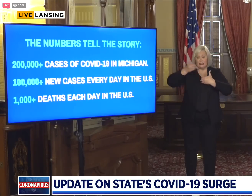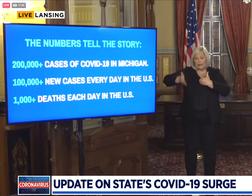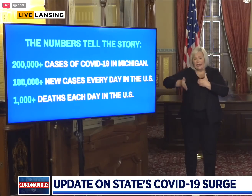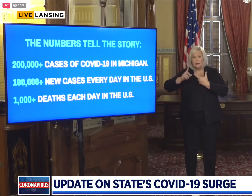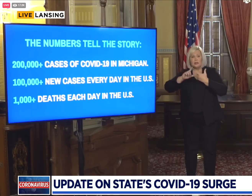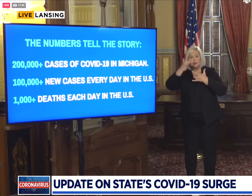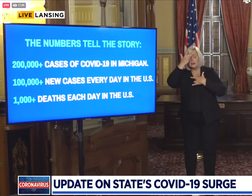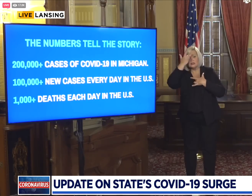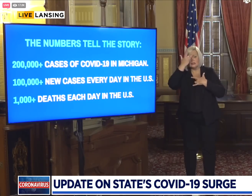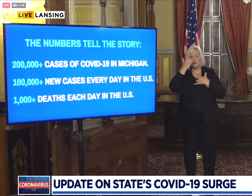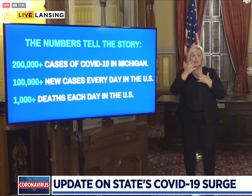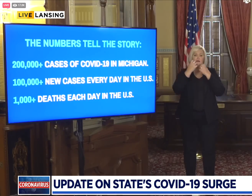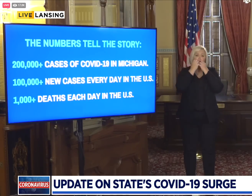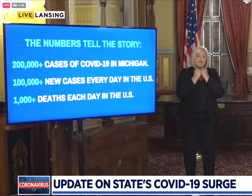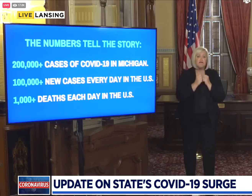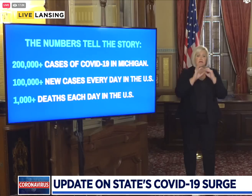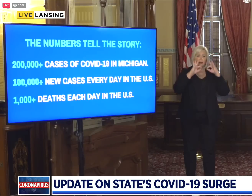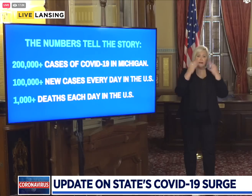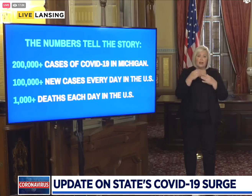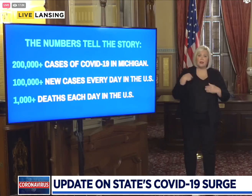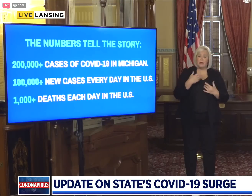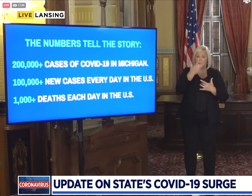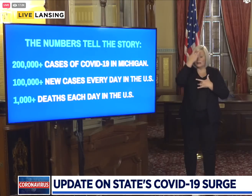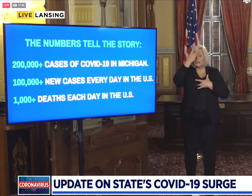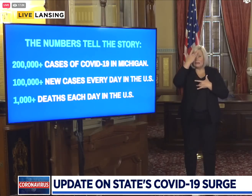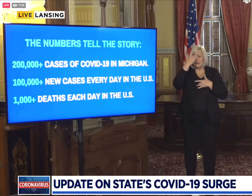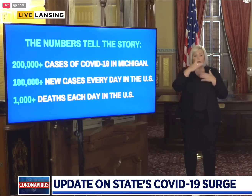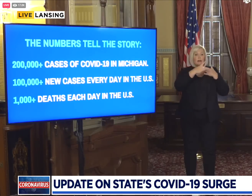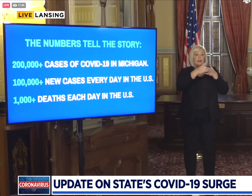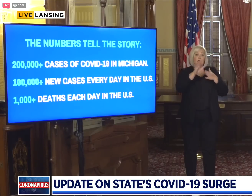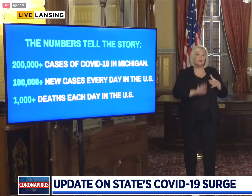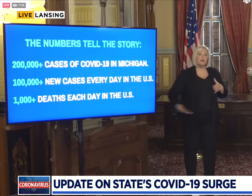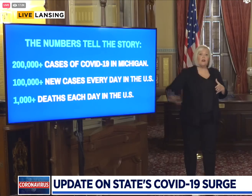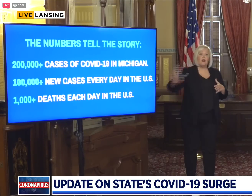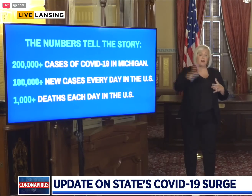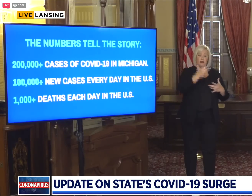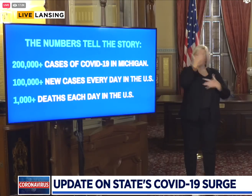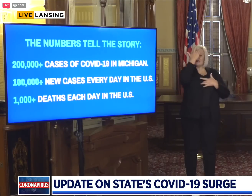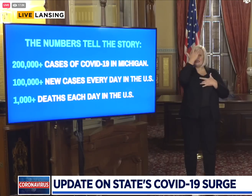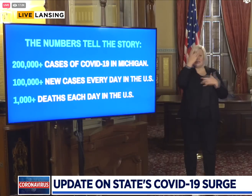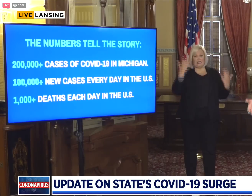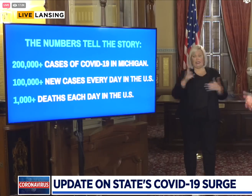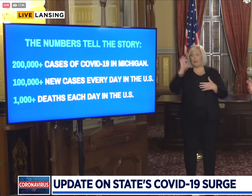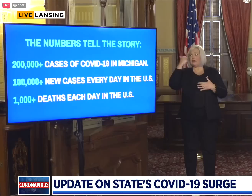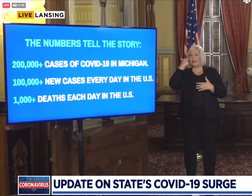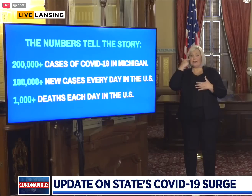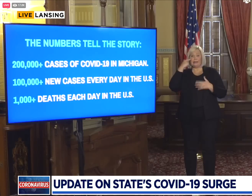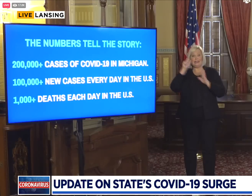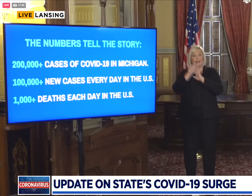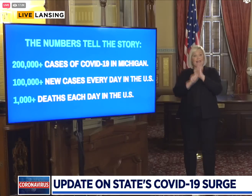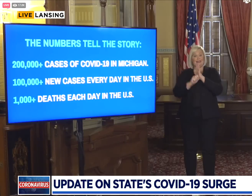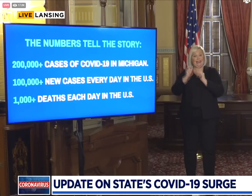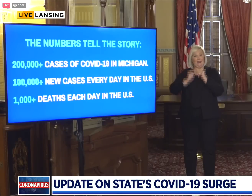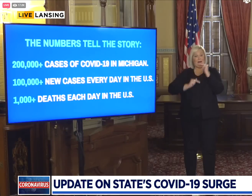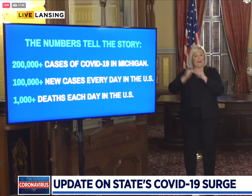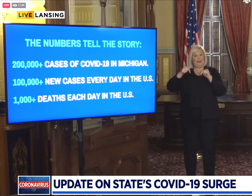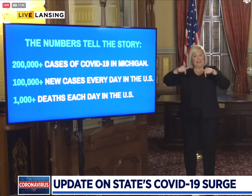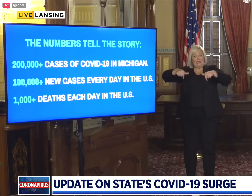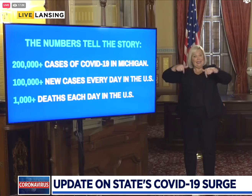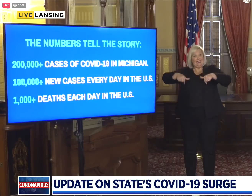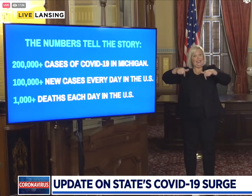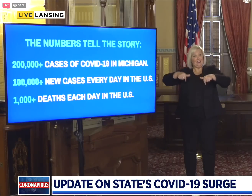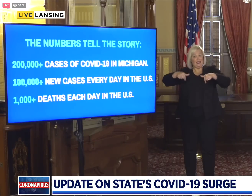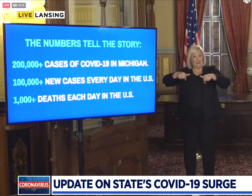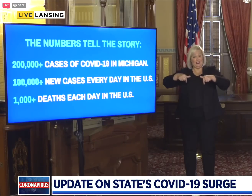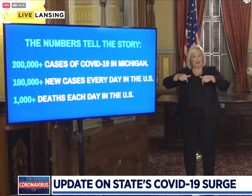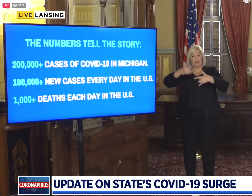loved ones have caught it. Leaders everywhere, those here in Lansing and this state capitol, and all the way up